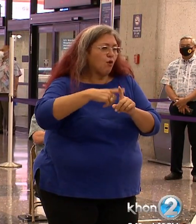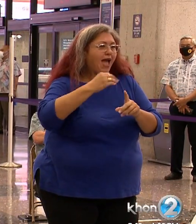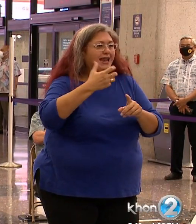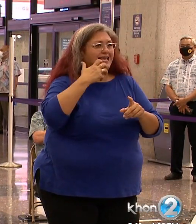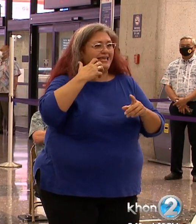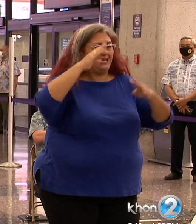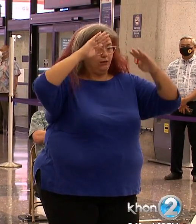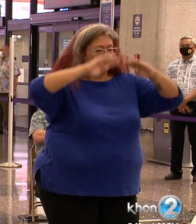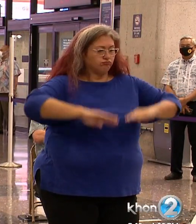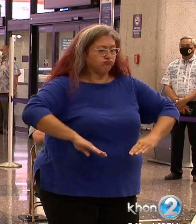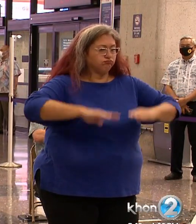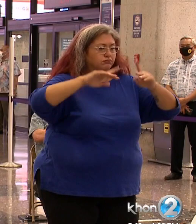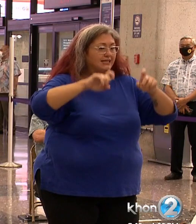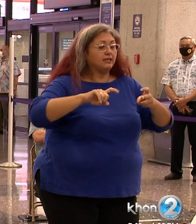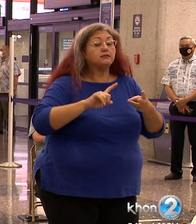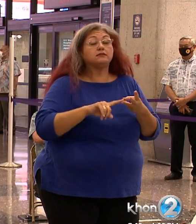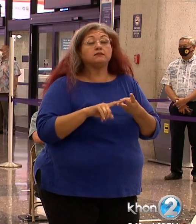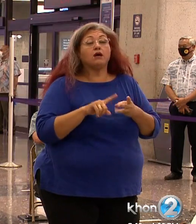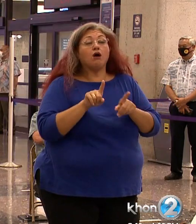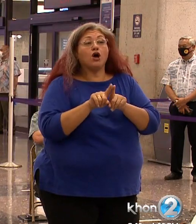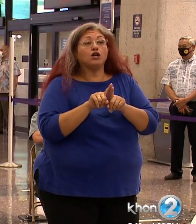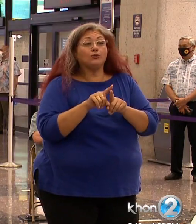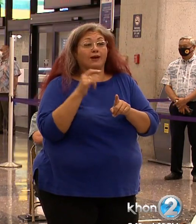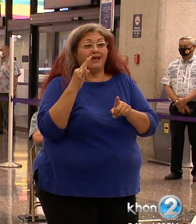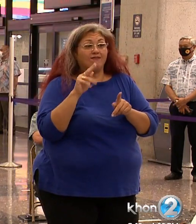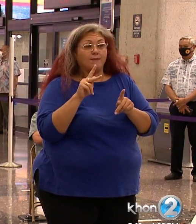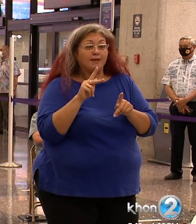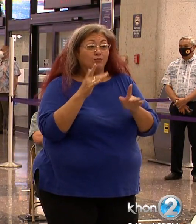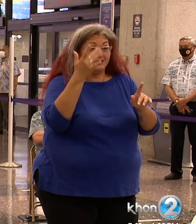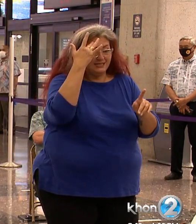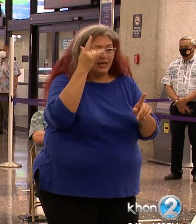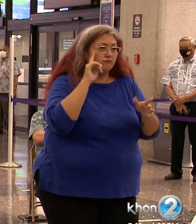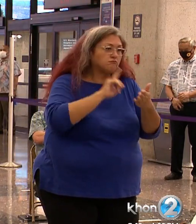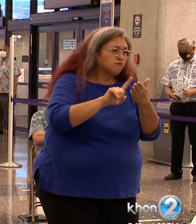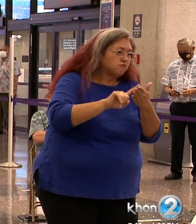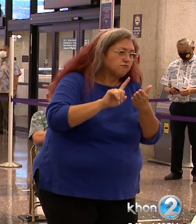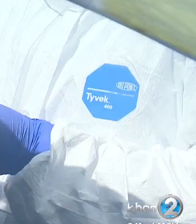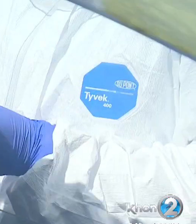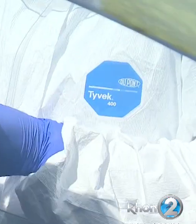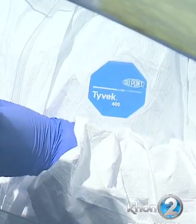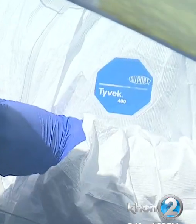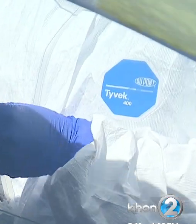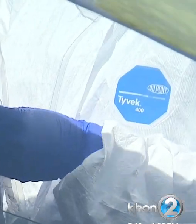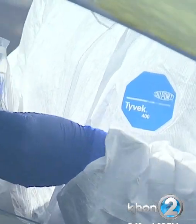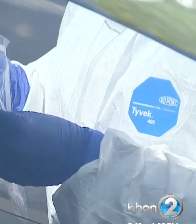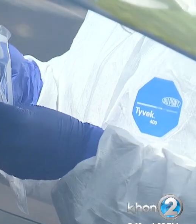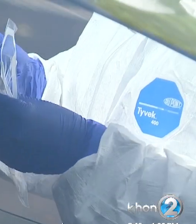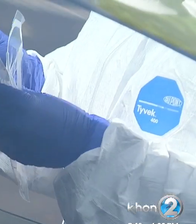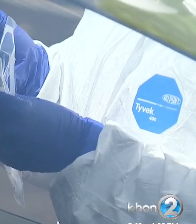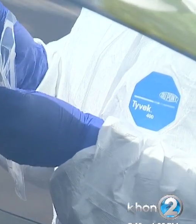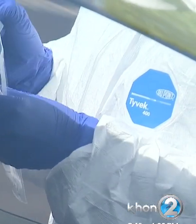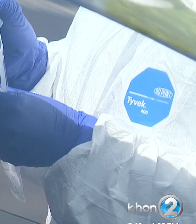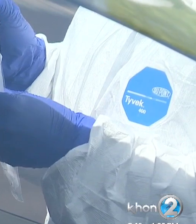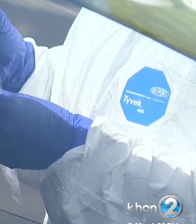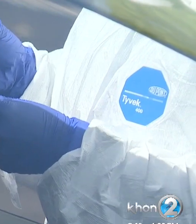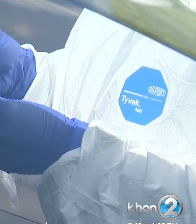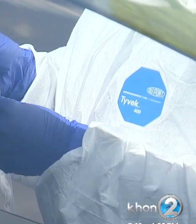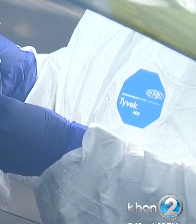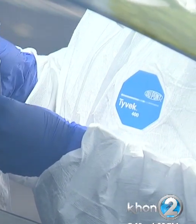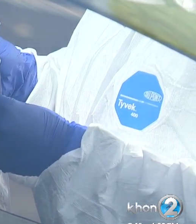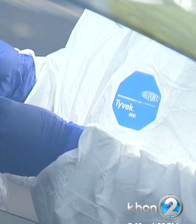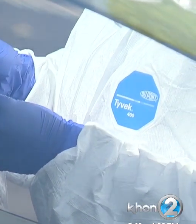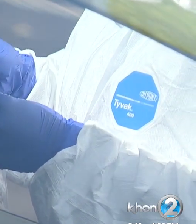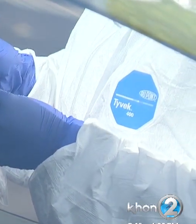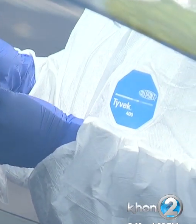screening, very important, and to be able to trace people constantly. That will make the difference. Green says CVS will be